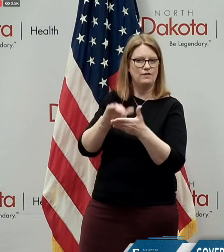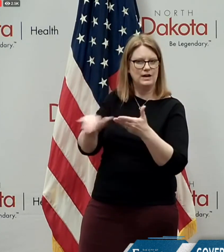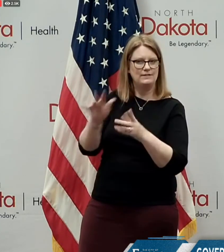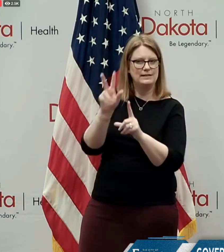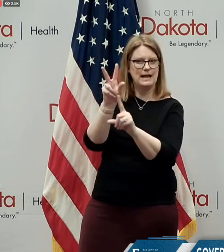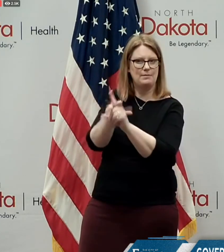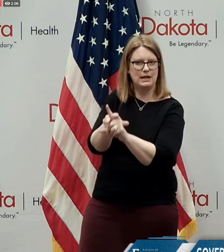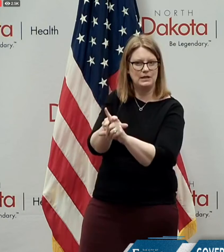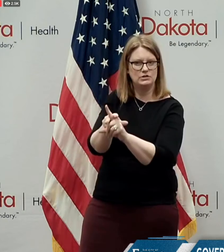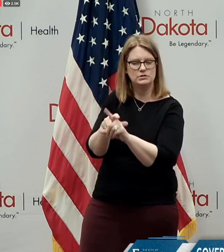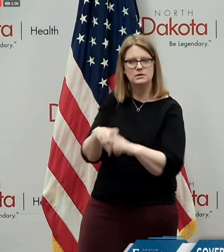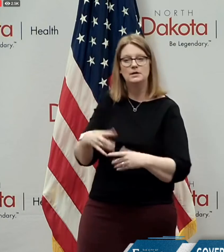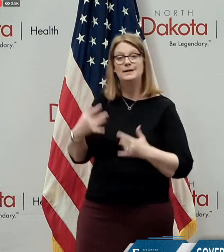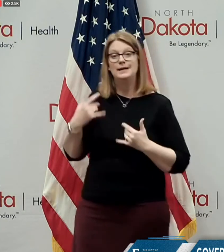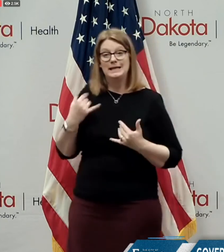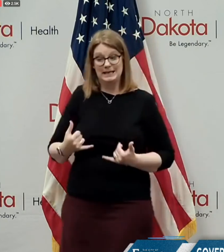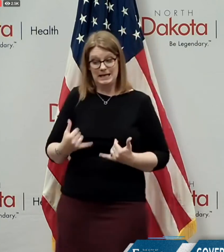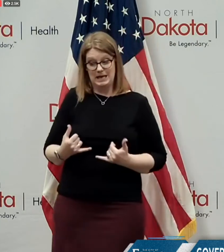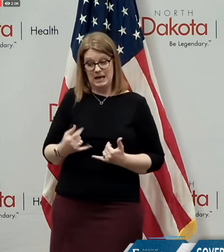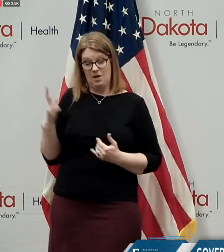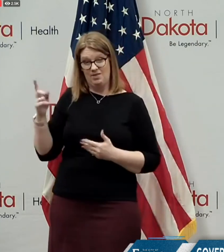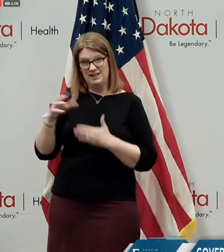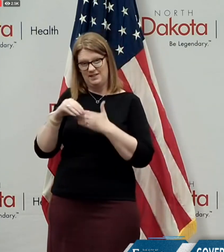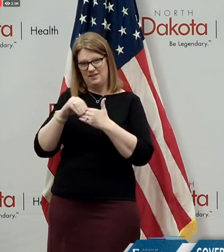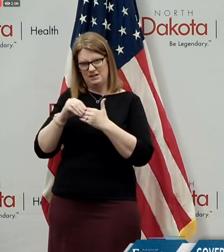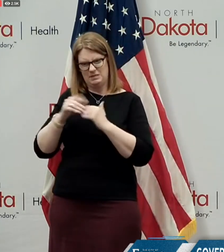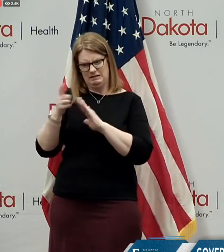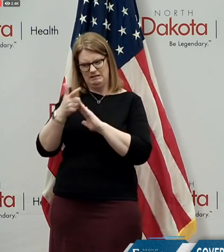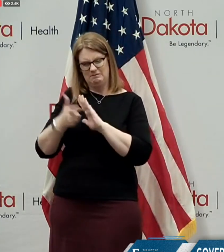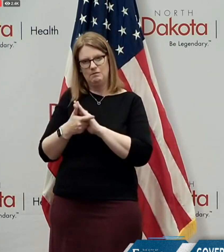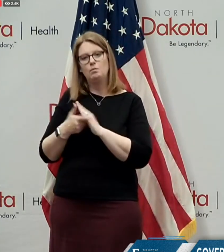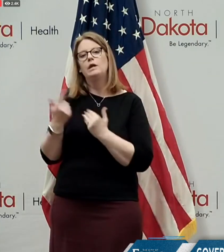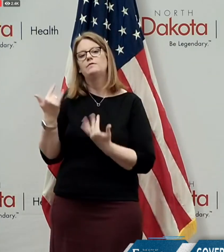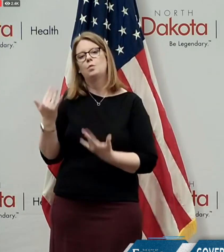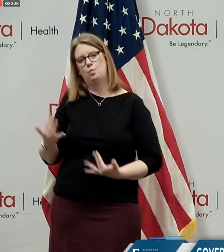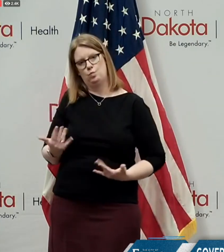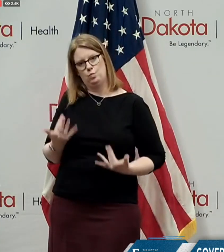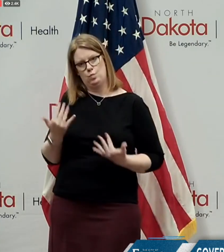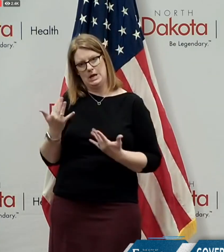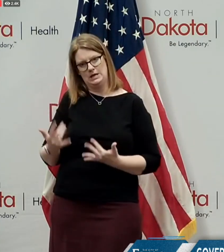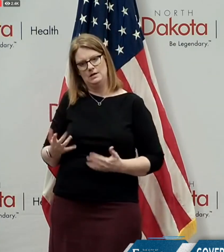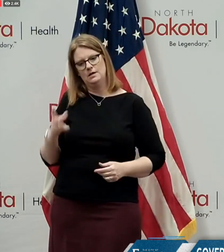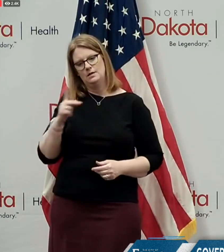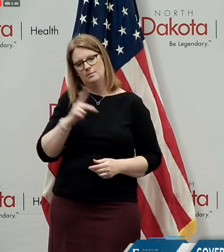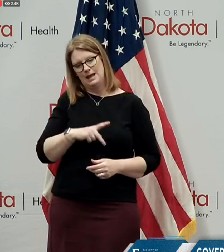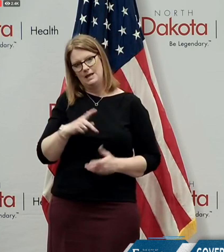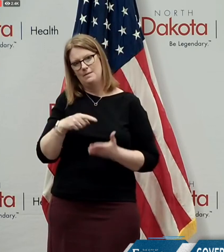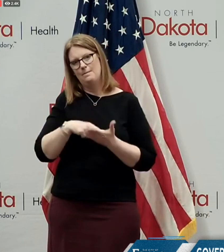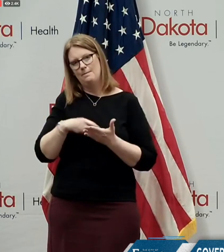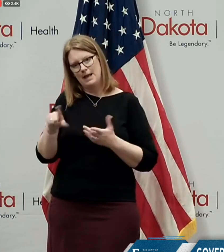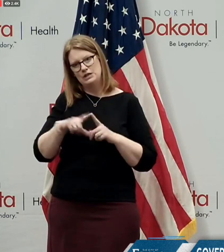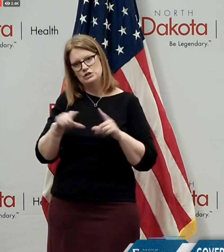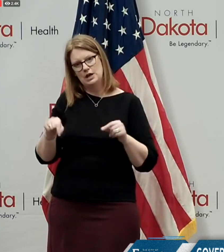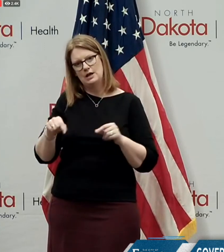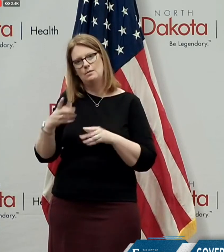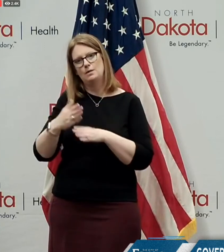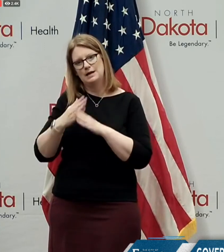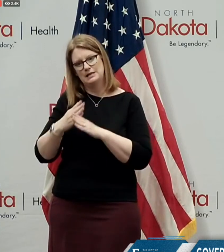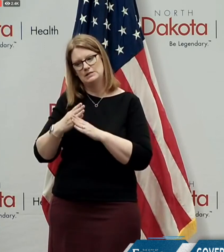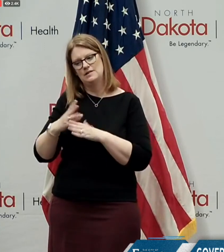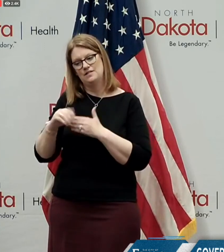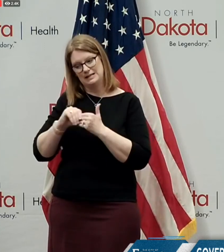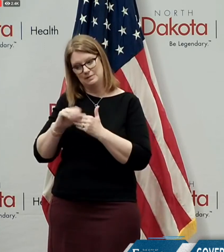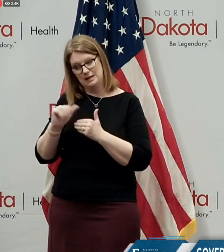wait for the outcome of the proposed legislation of the Paycheck Protection Flexibility Act, if that can get